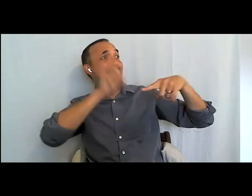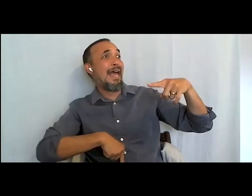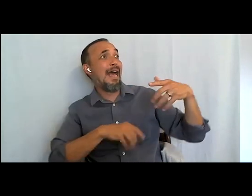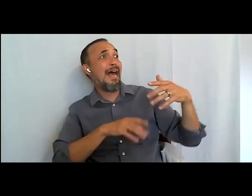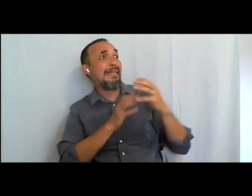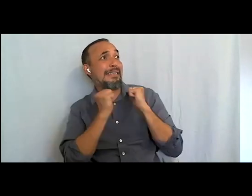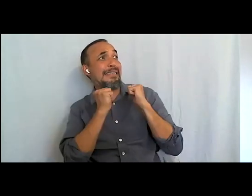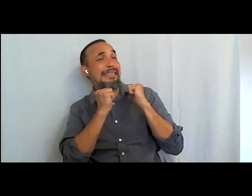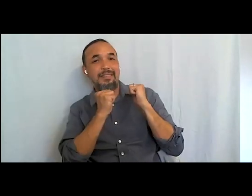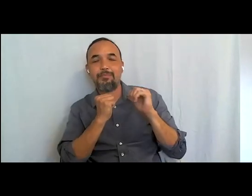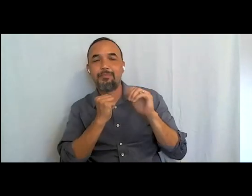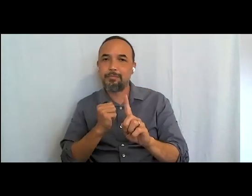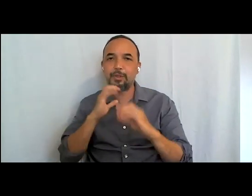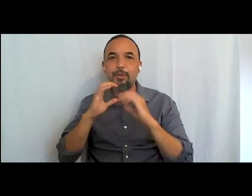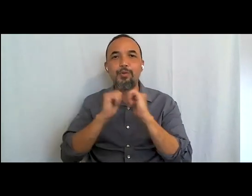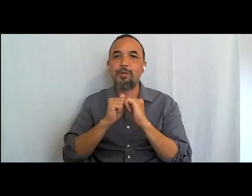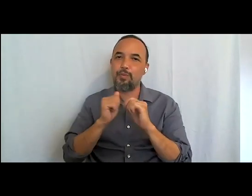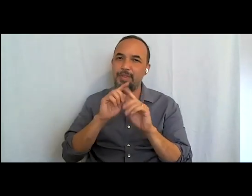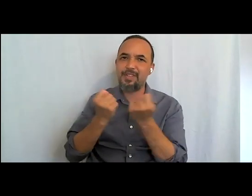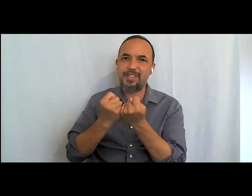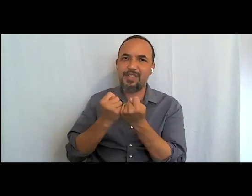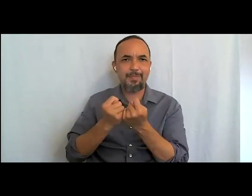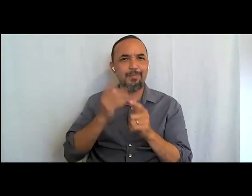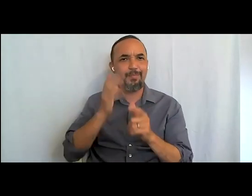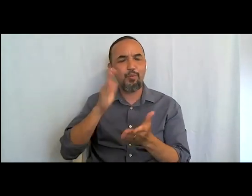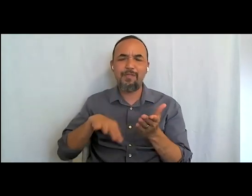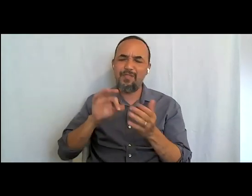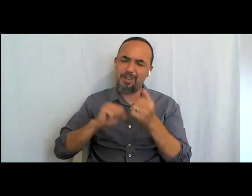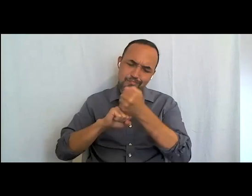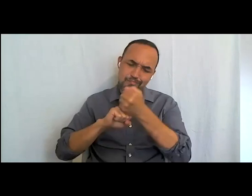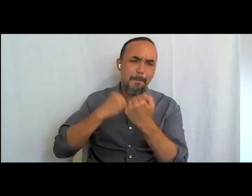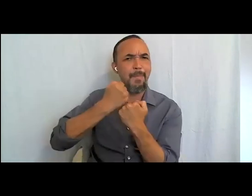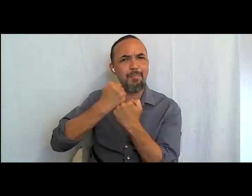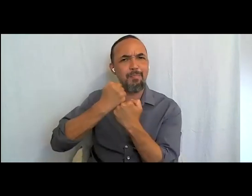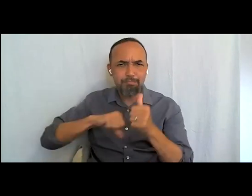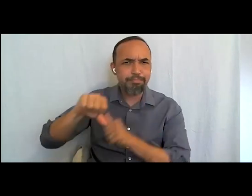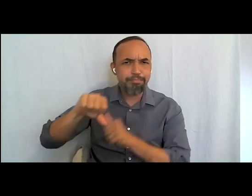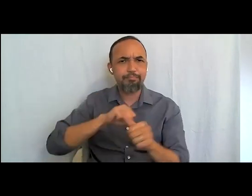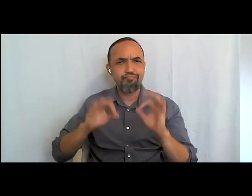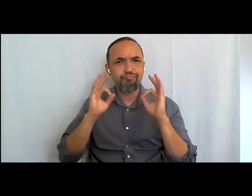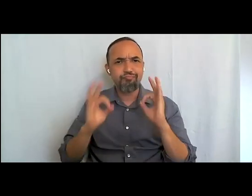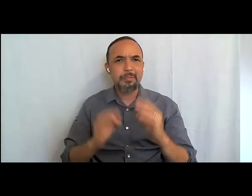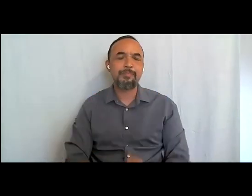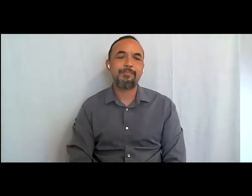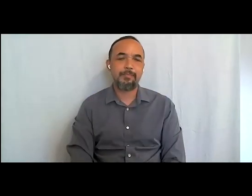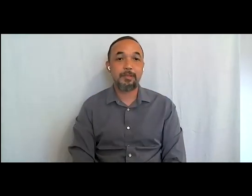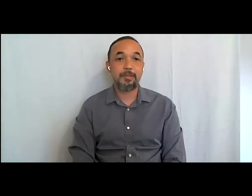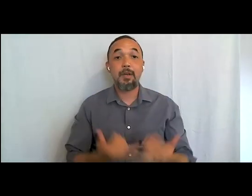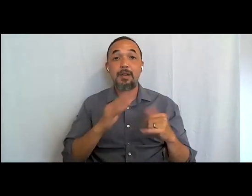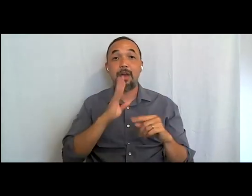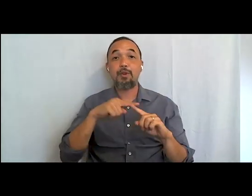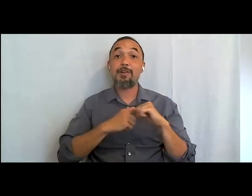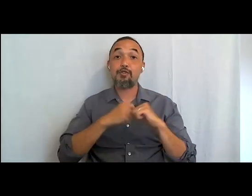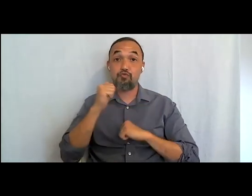with your team, you're in it together. Just like in the rest of the world, we are in it together, okay? But let's talk about structure. I have never met a